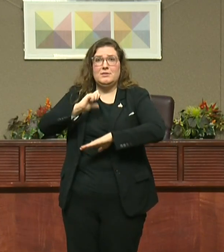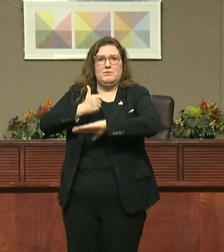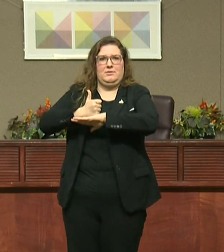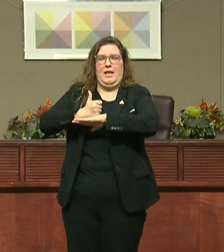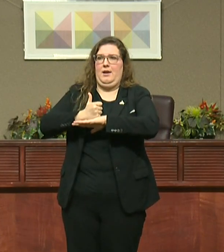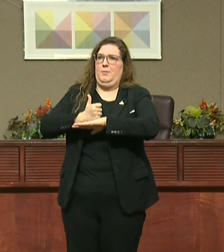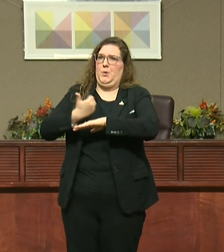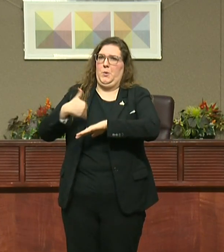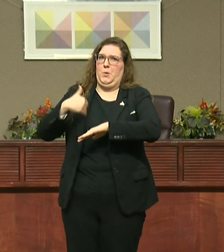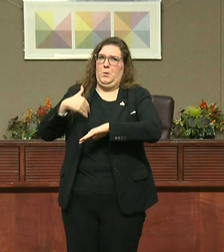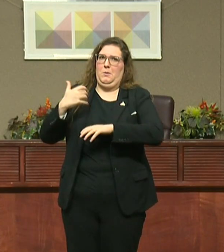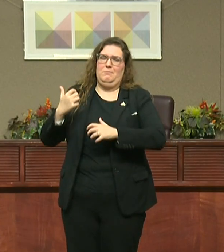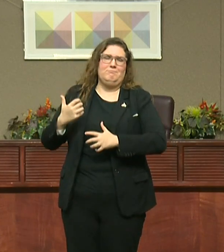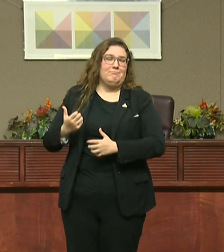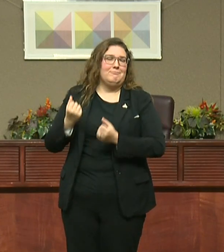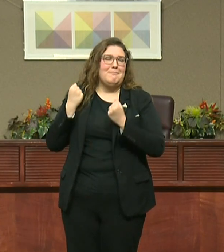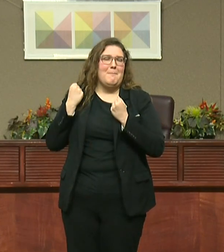and the